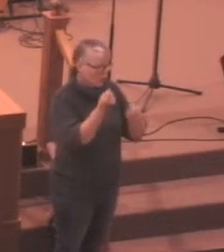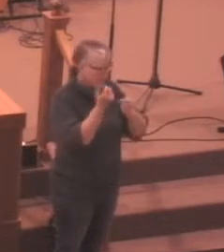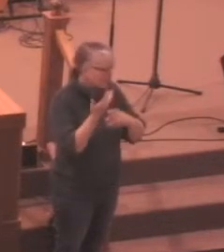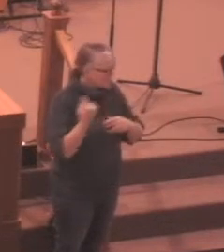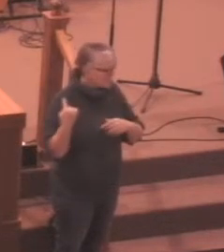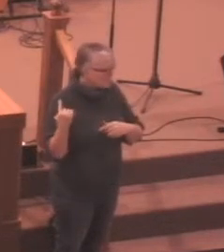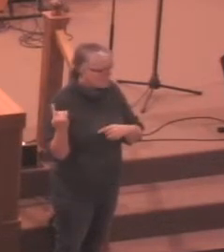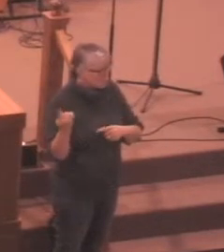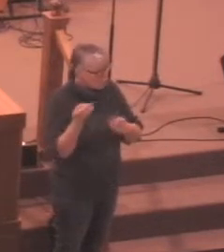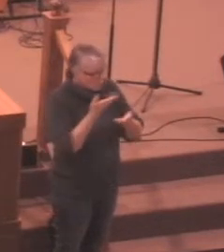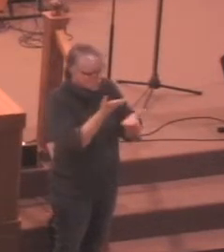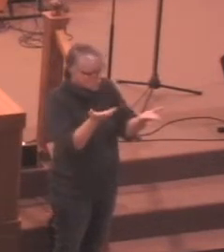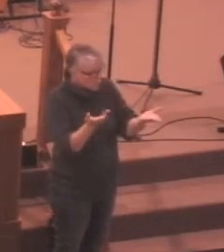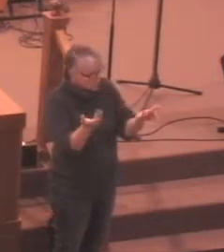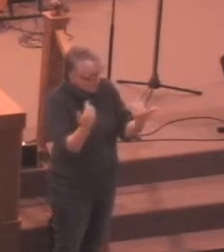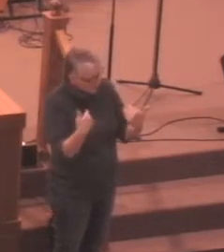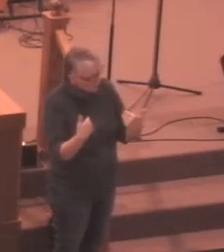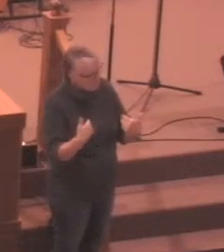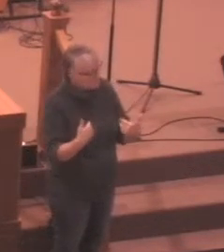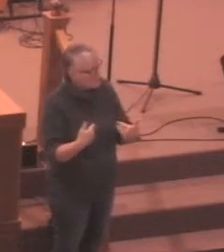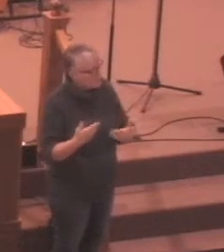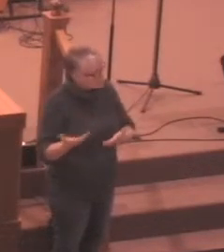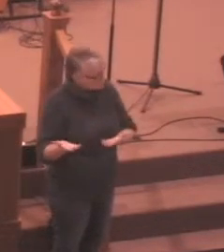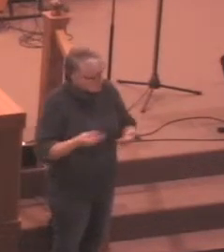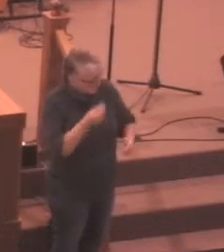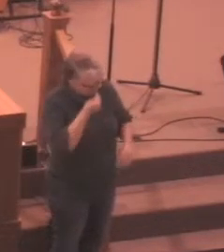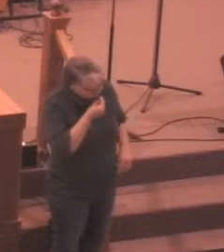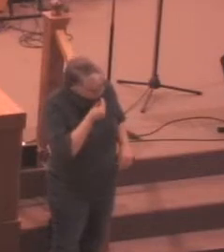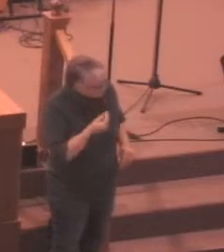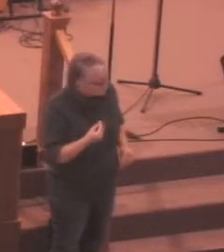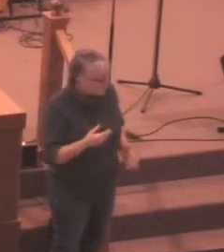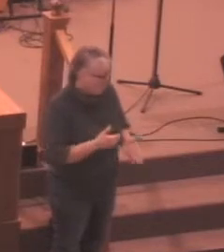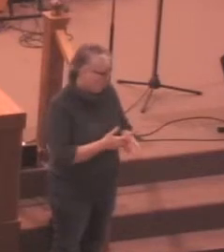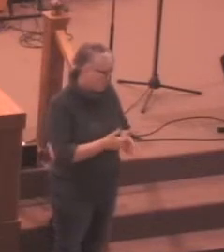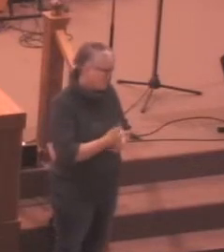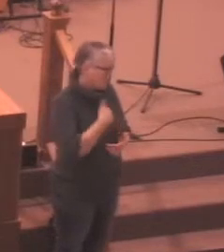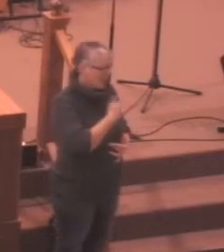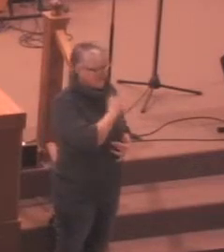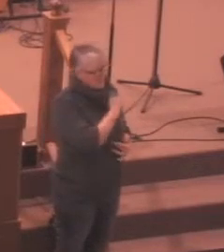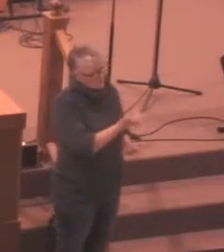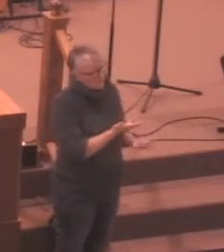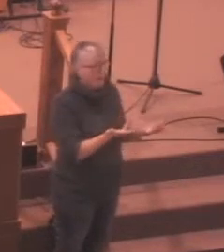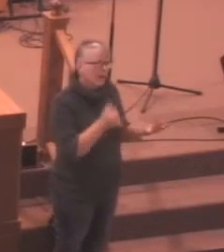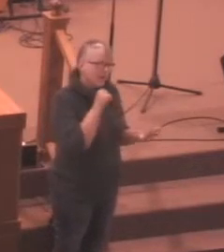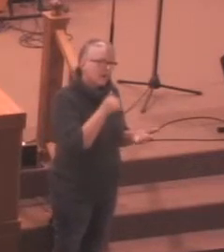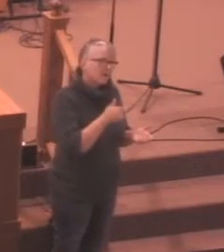and you bring the food, and a lot of times